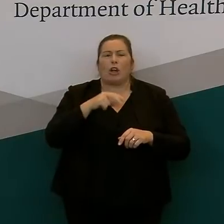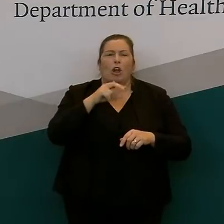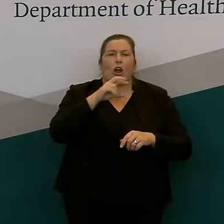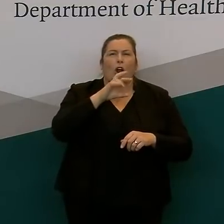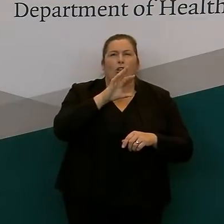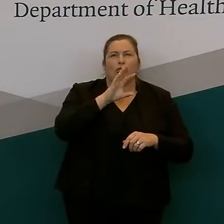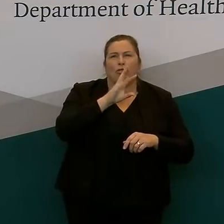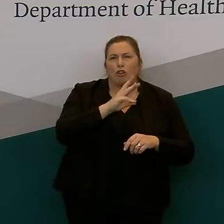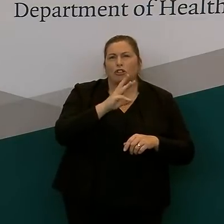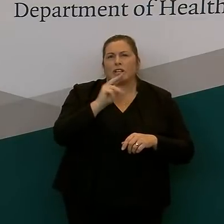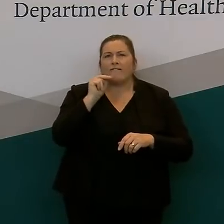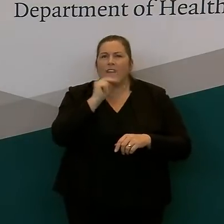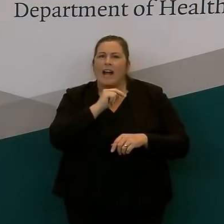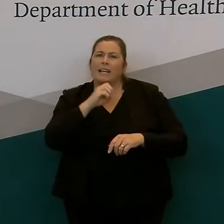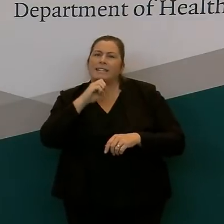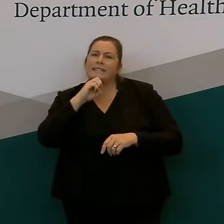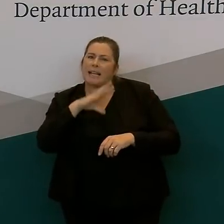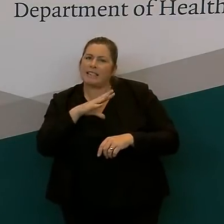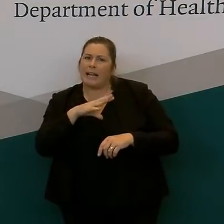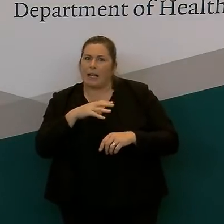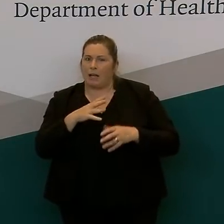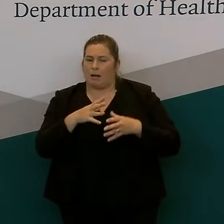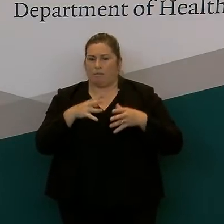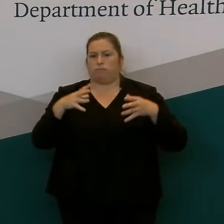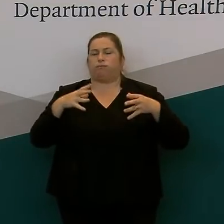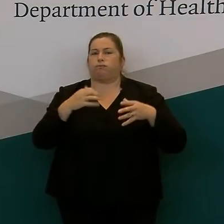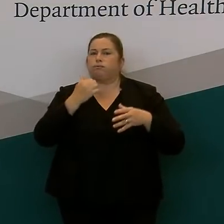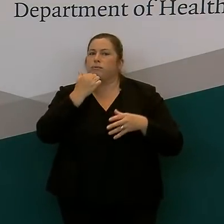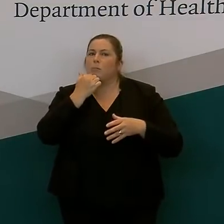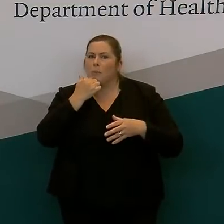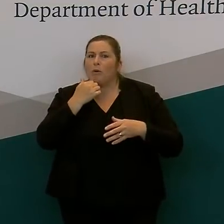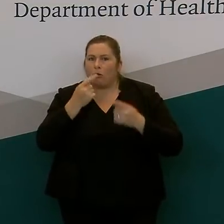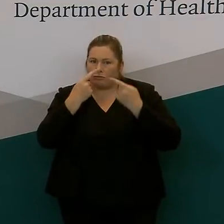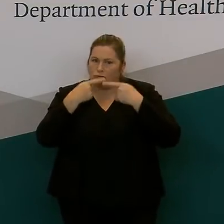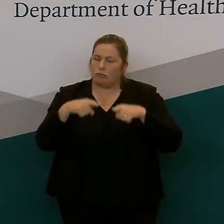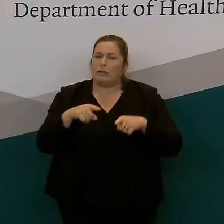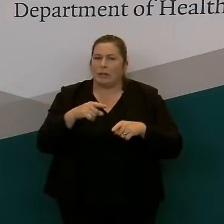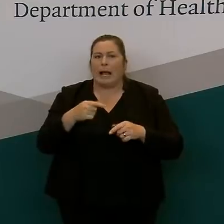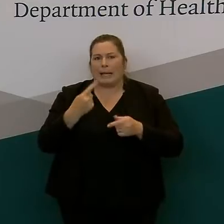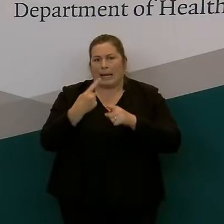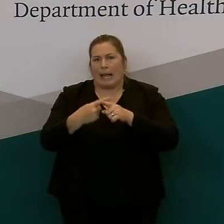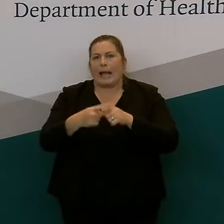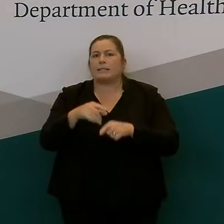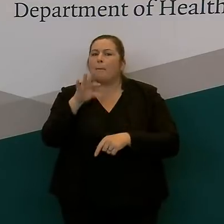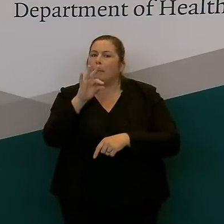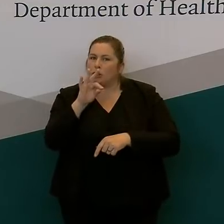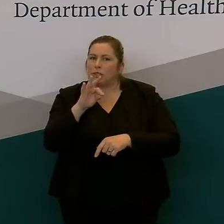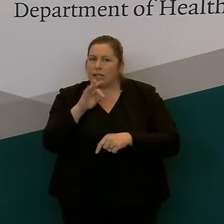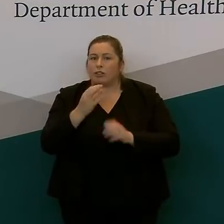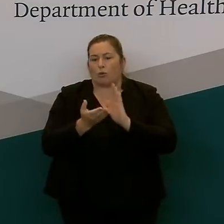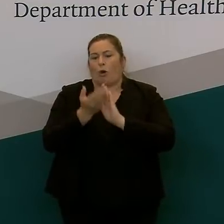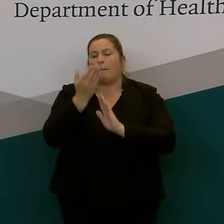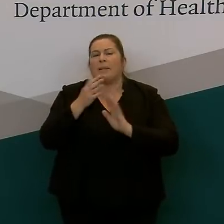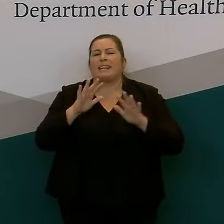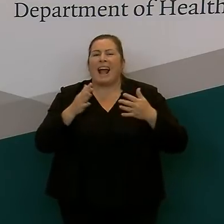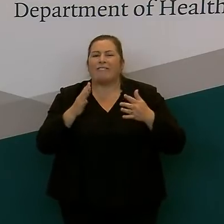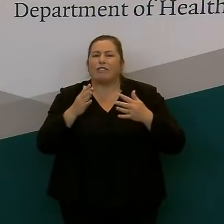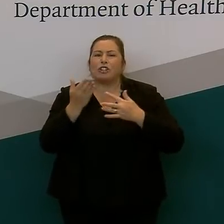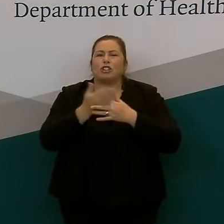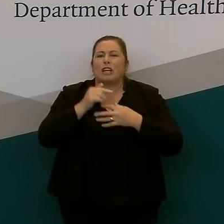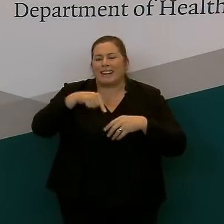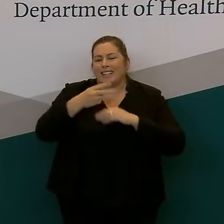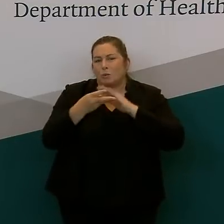a larger than usual number of cases reported, and again on Monday. And that brought up the average this week compared to last